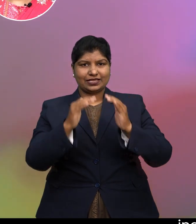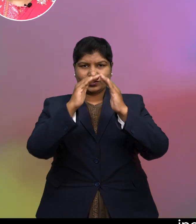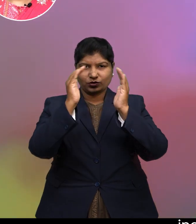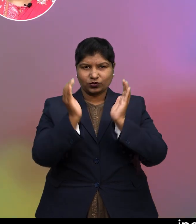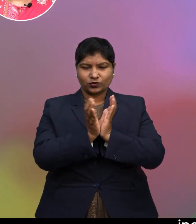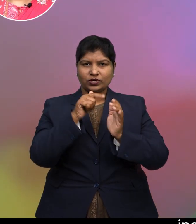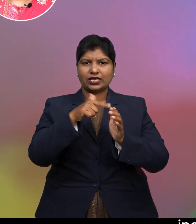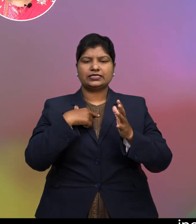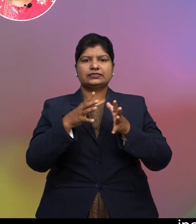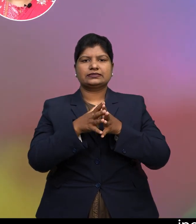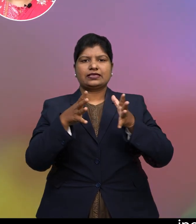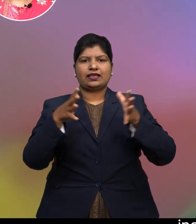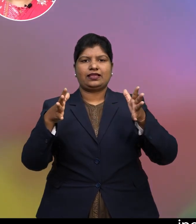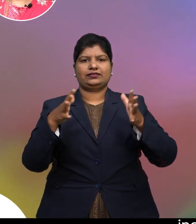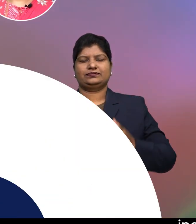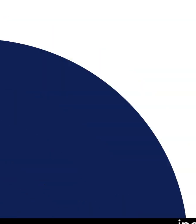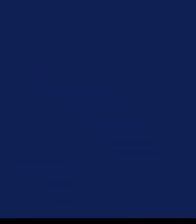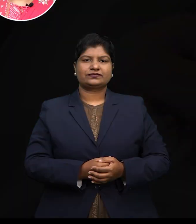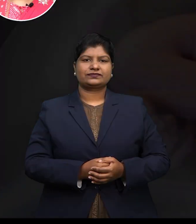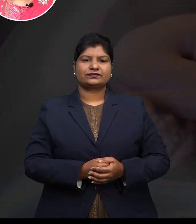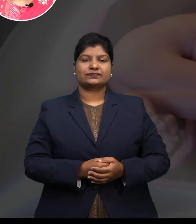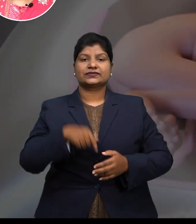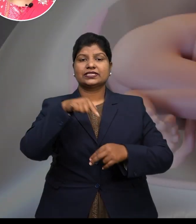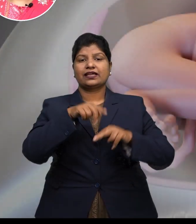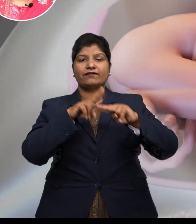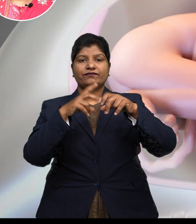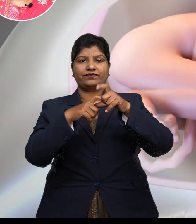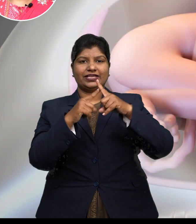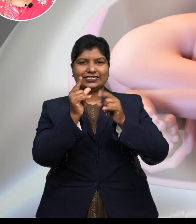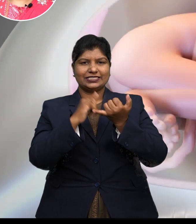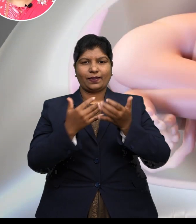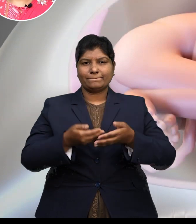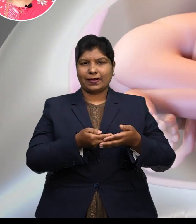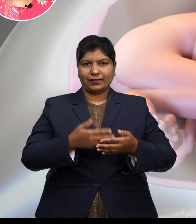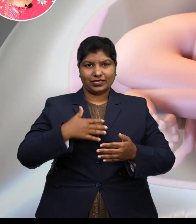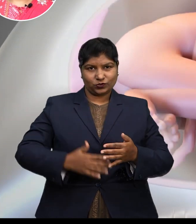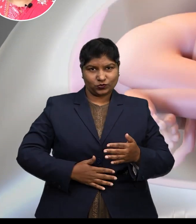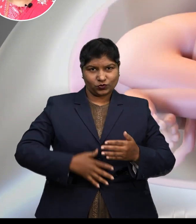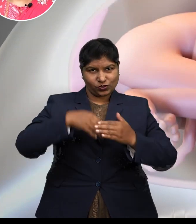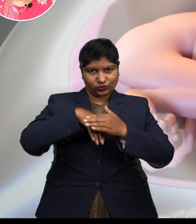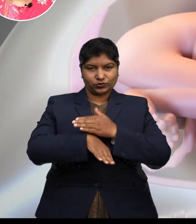increases in diameter. The fetus usually